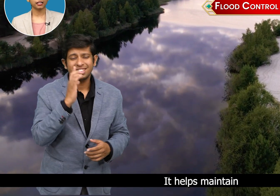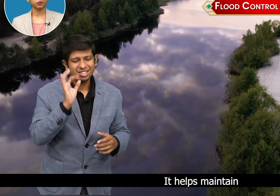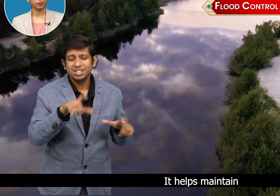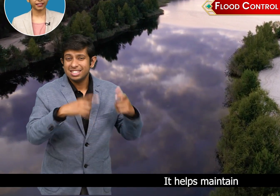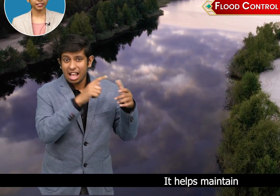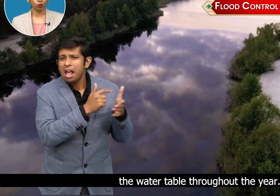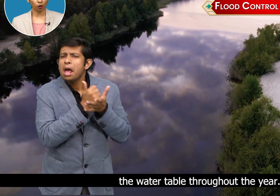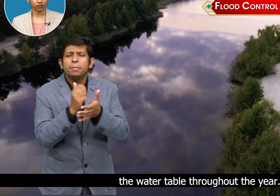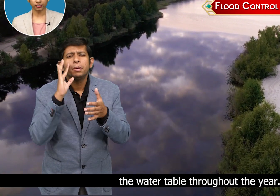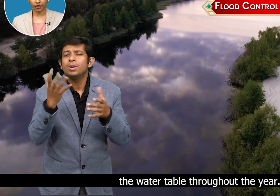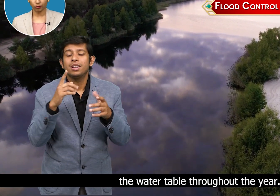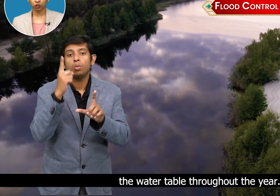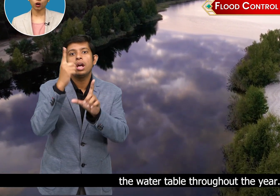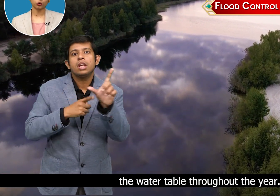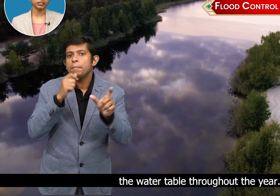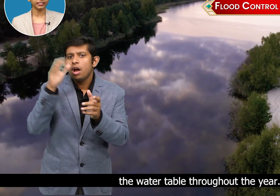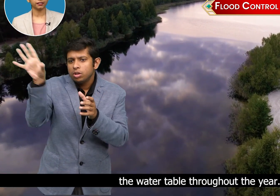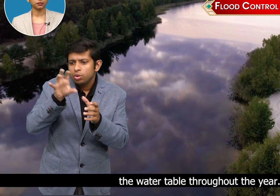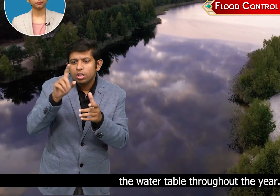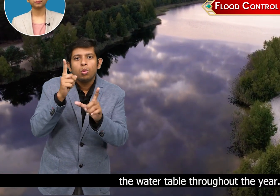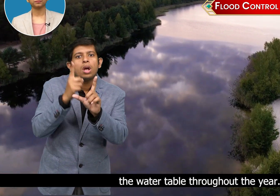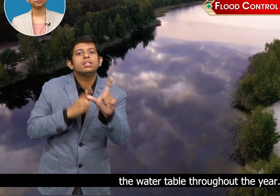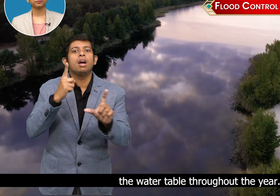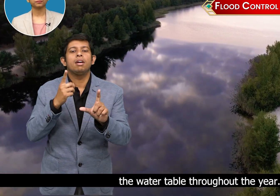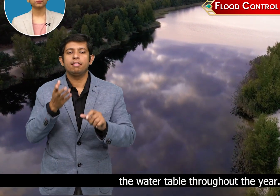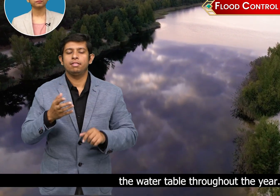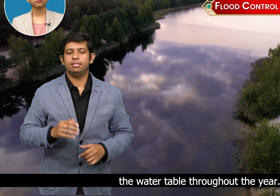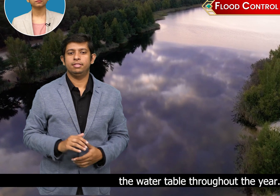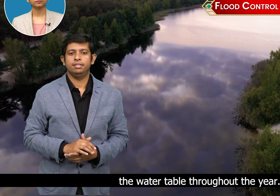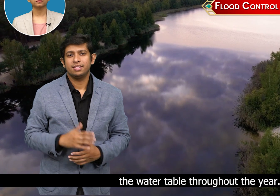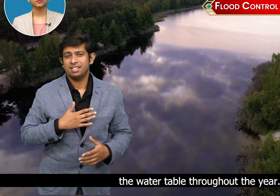It helps maintain the water table throughout the year.